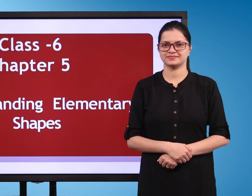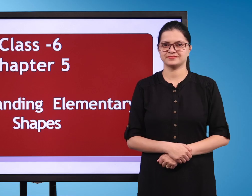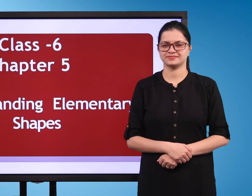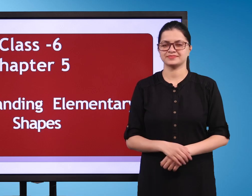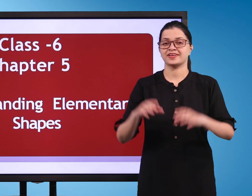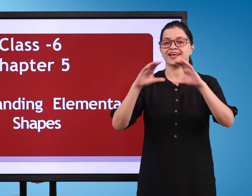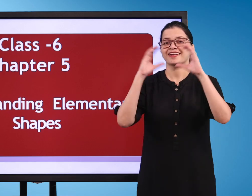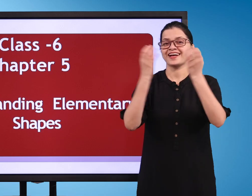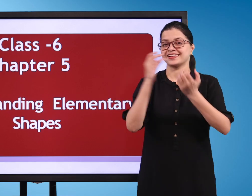Class 6.